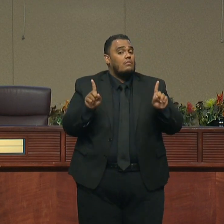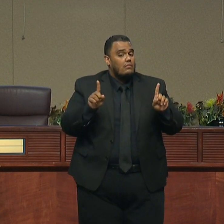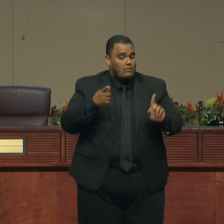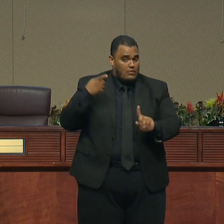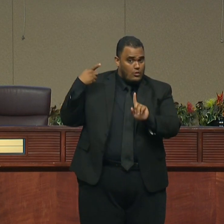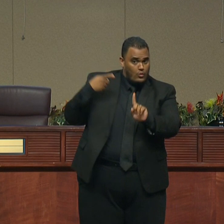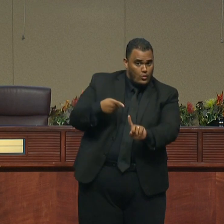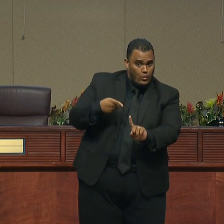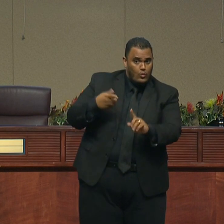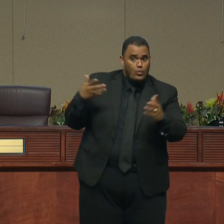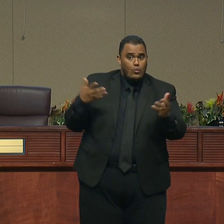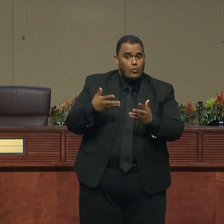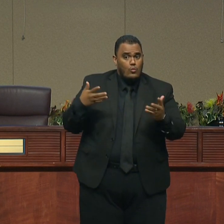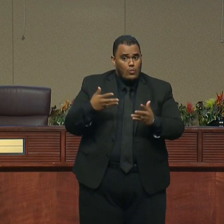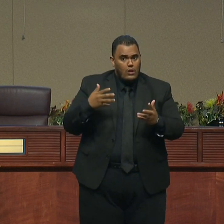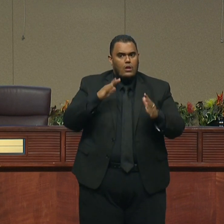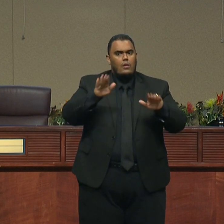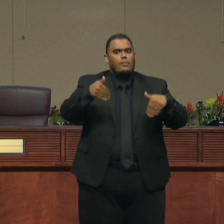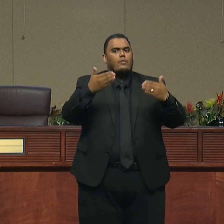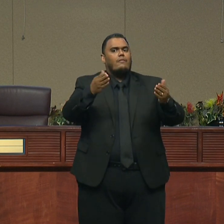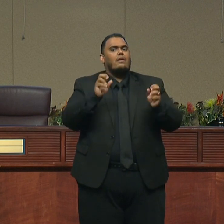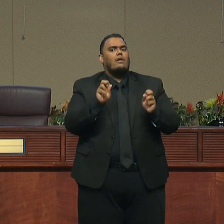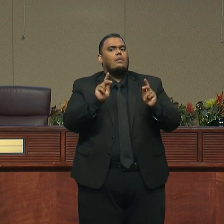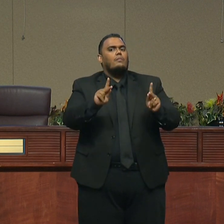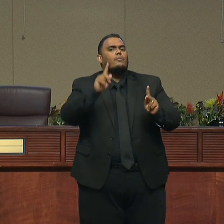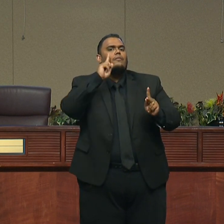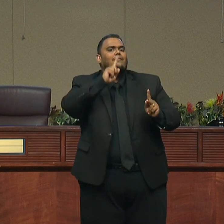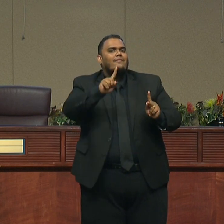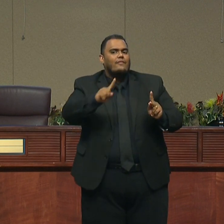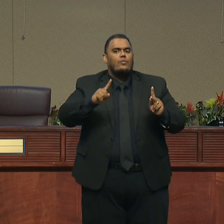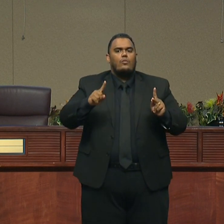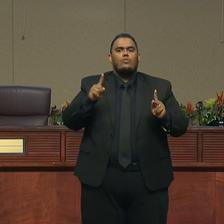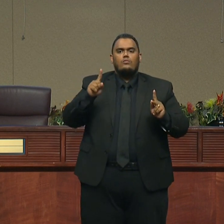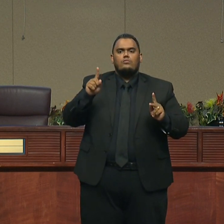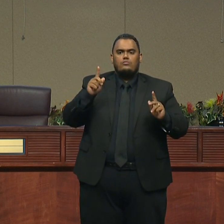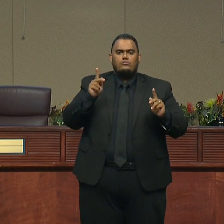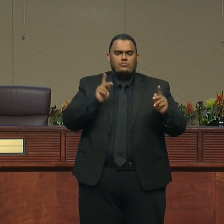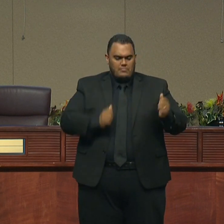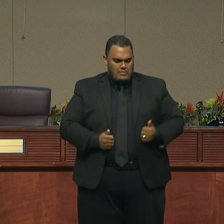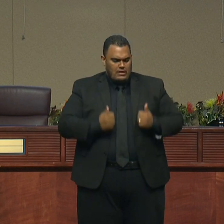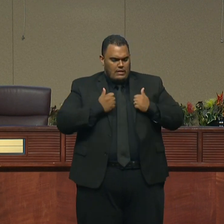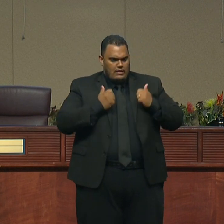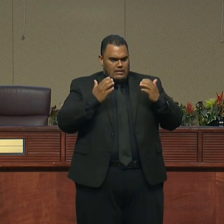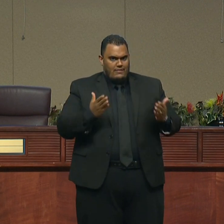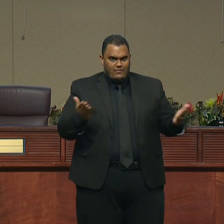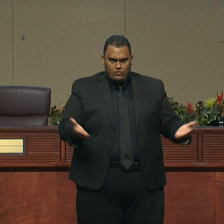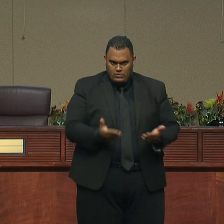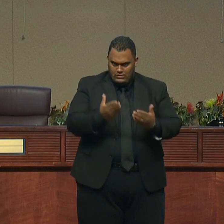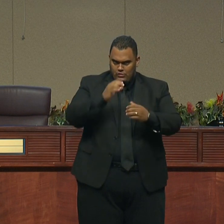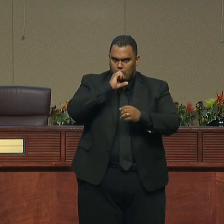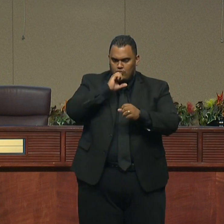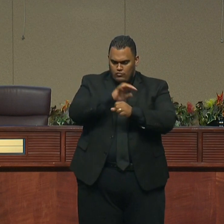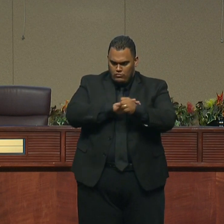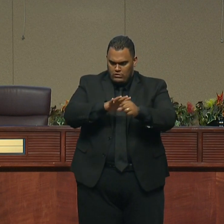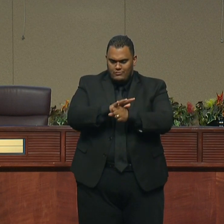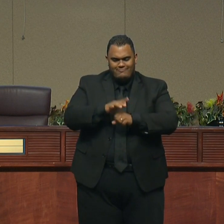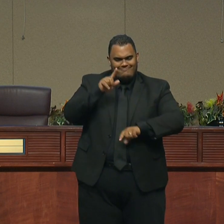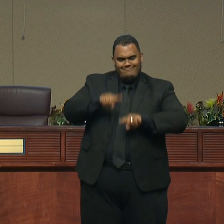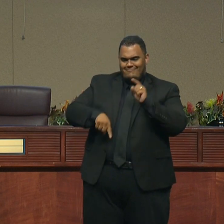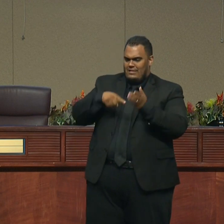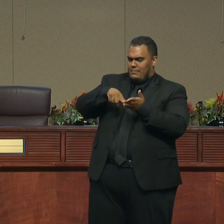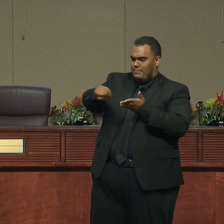the opportunity for residents who may not be able to pay current or past